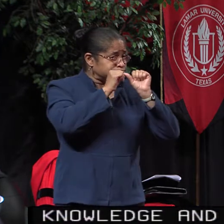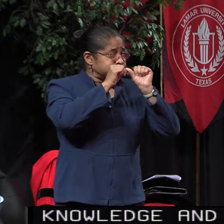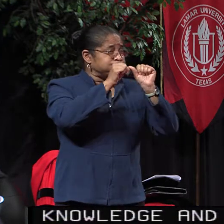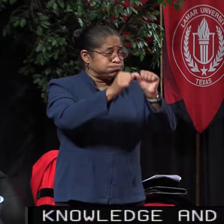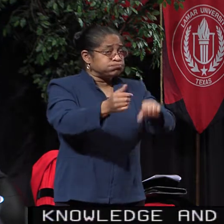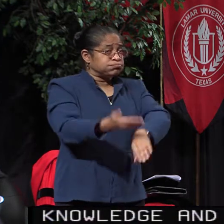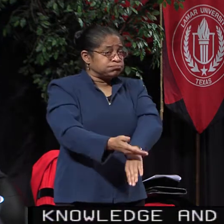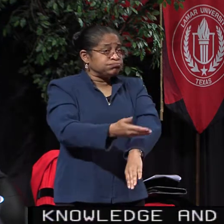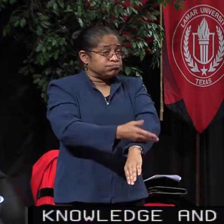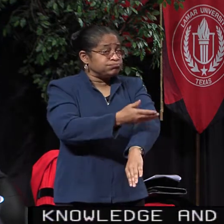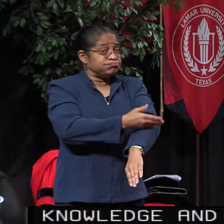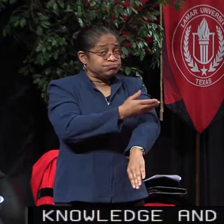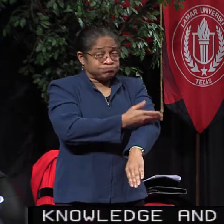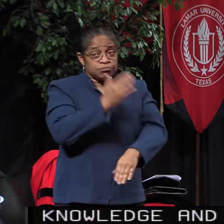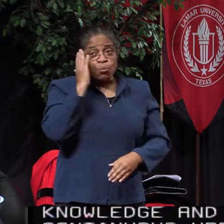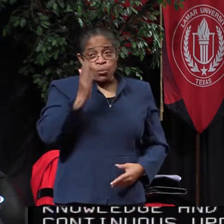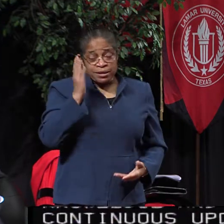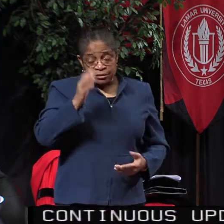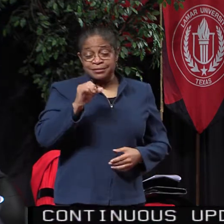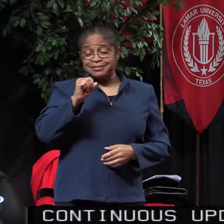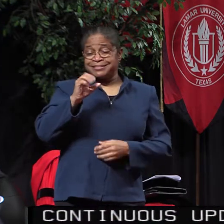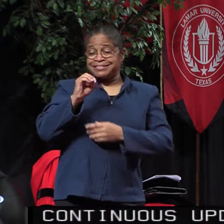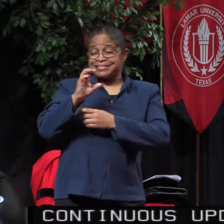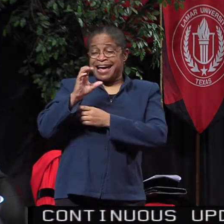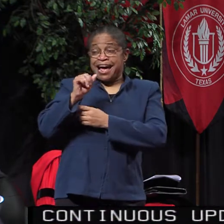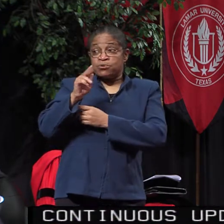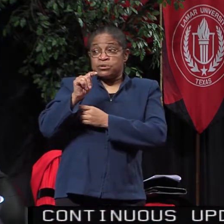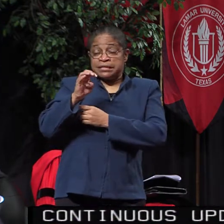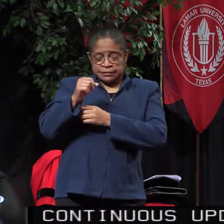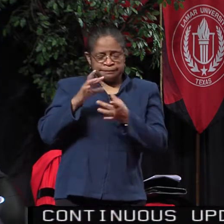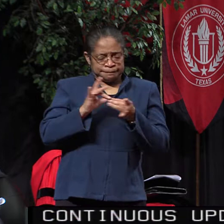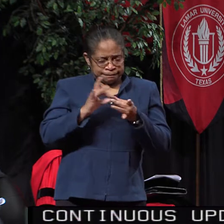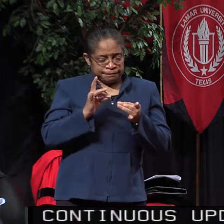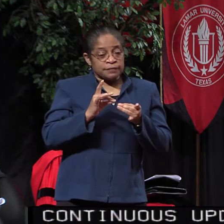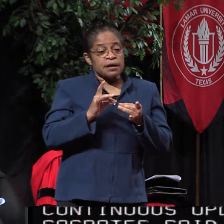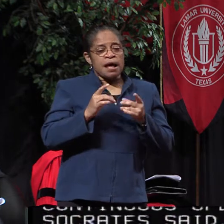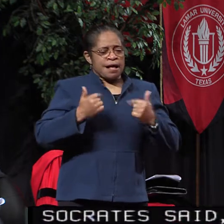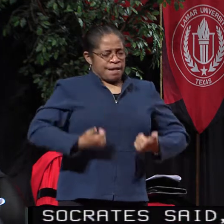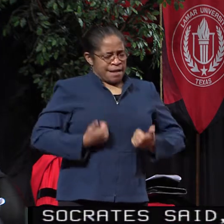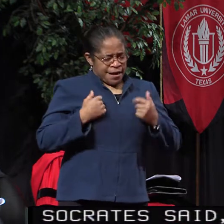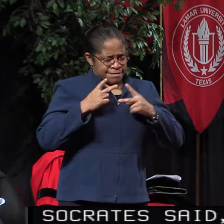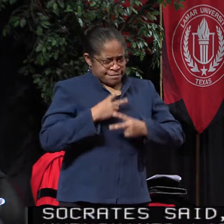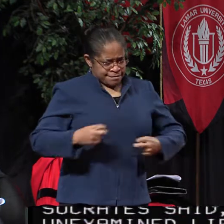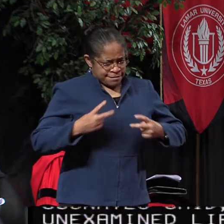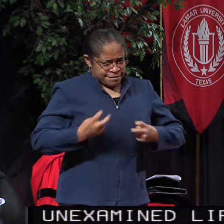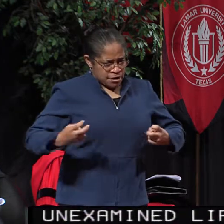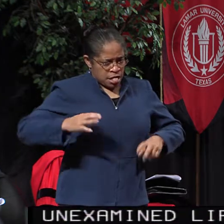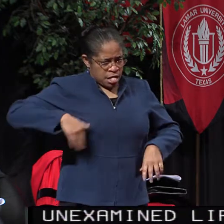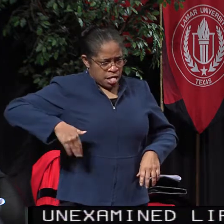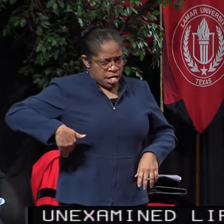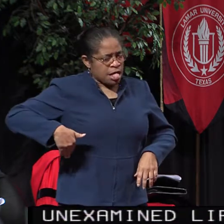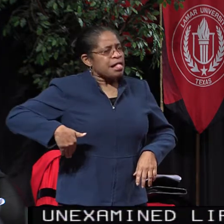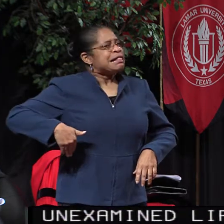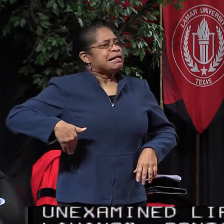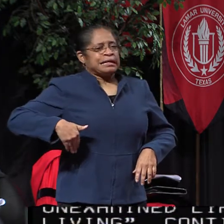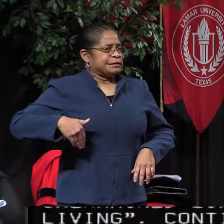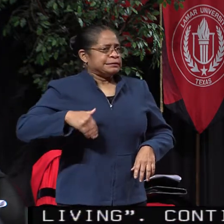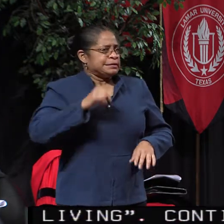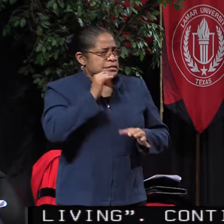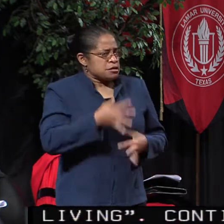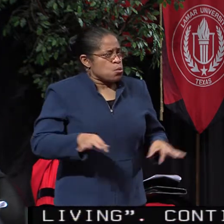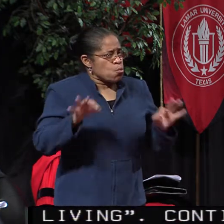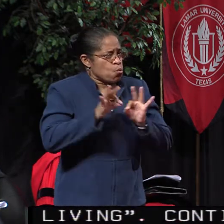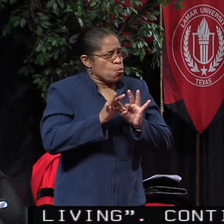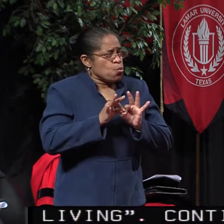updating. Socrates said, and I quote, "The unexamined life is not worth living. Continue to